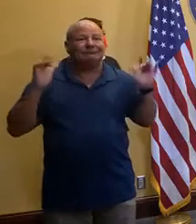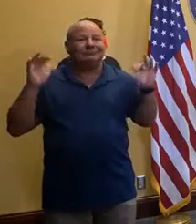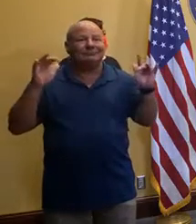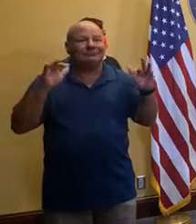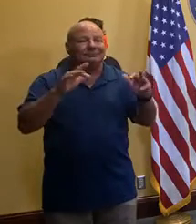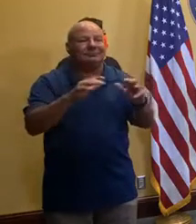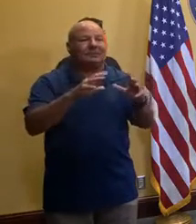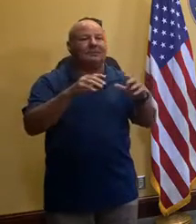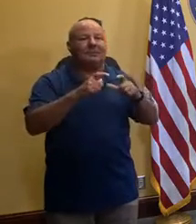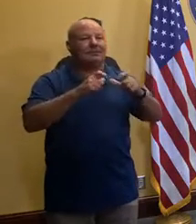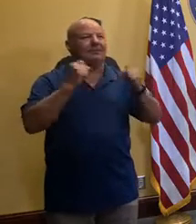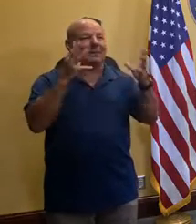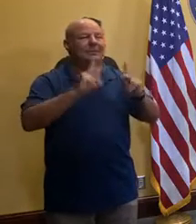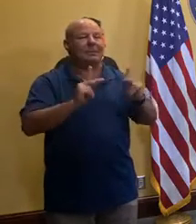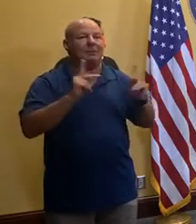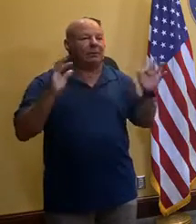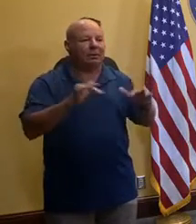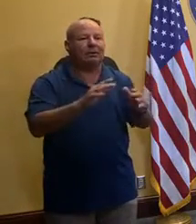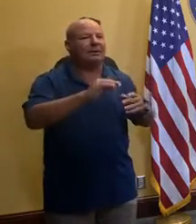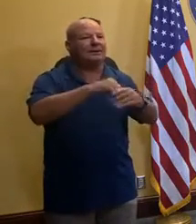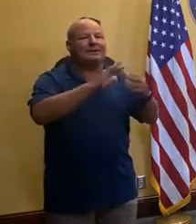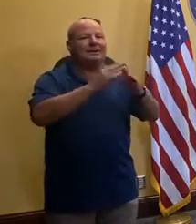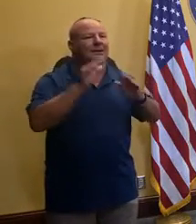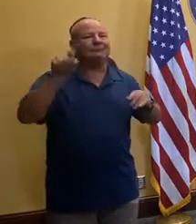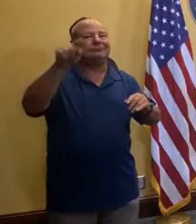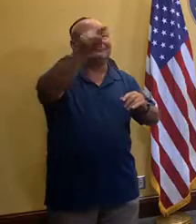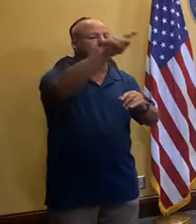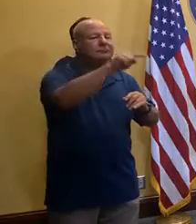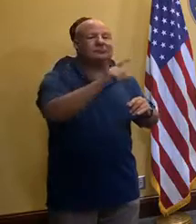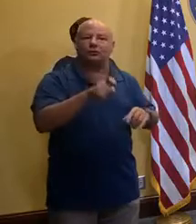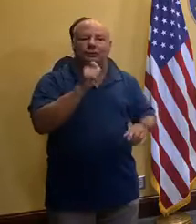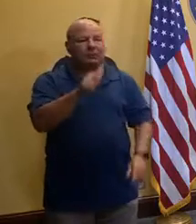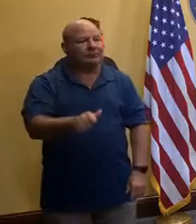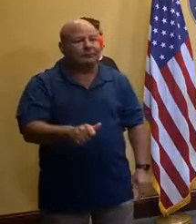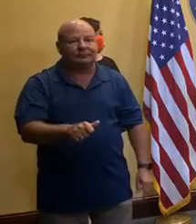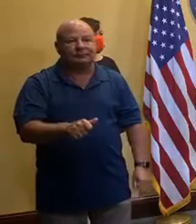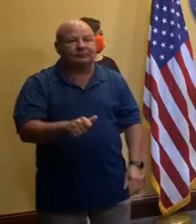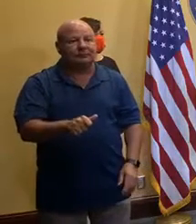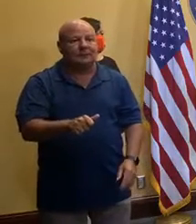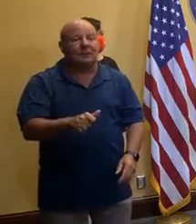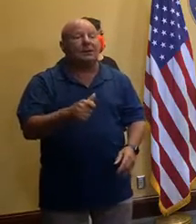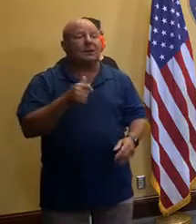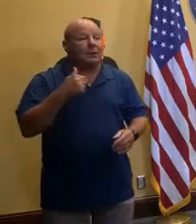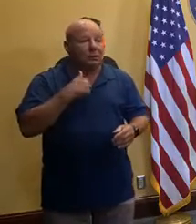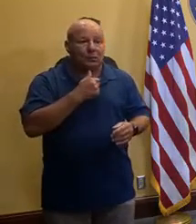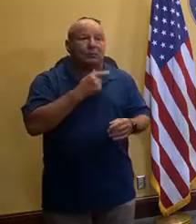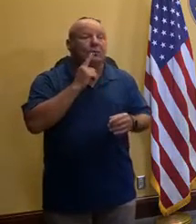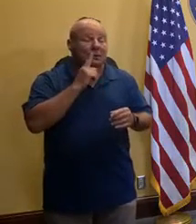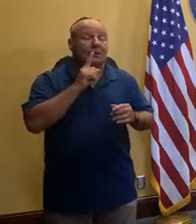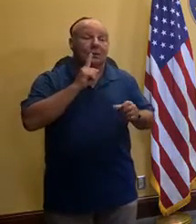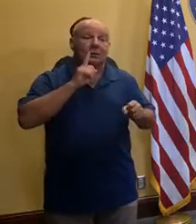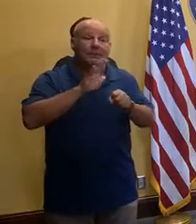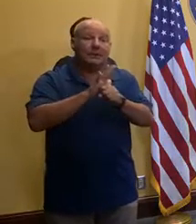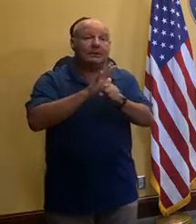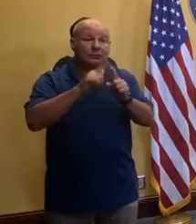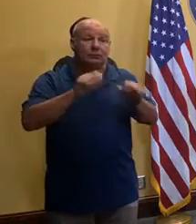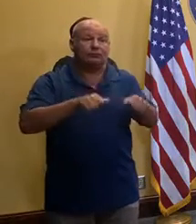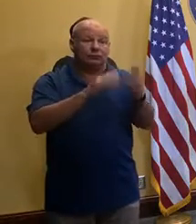city that should not have been. And I can tell you today, we are committed to address those large